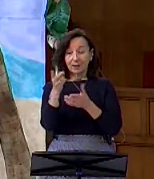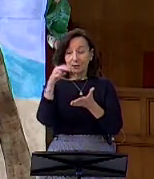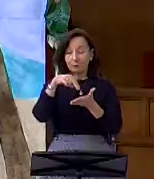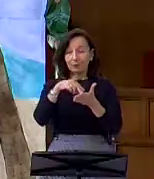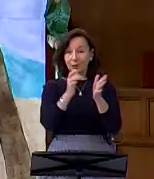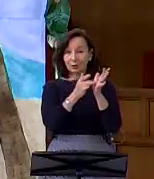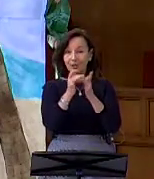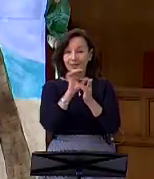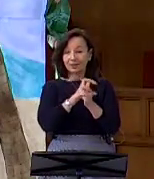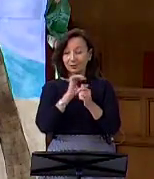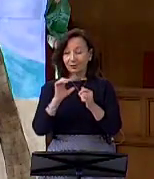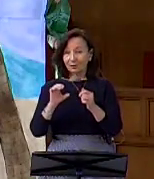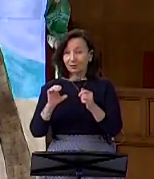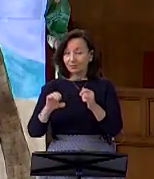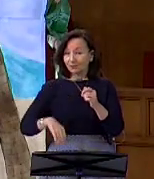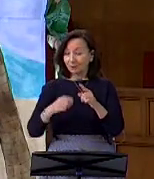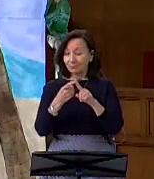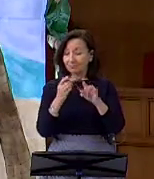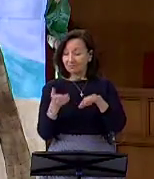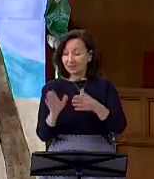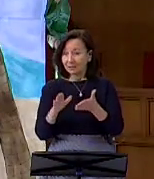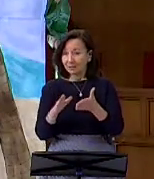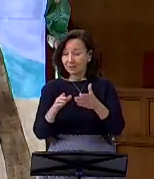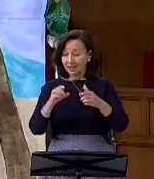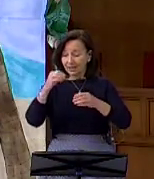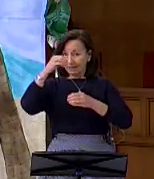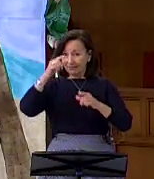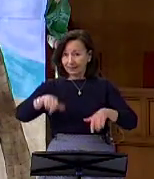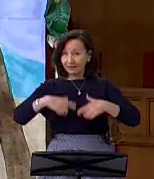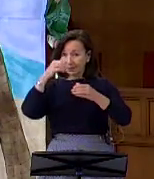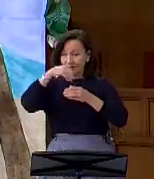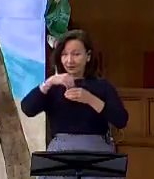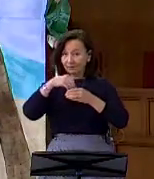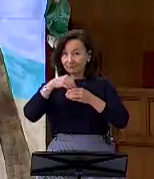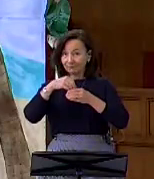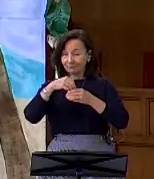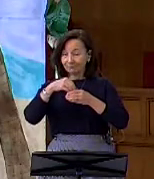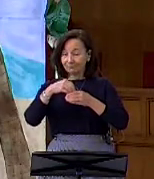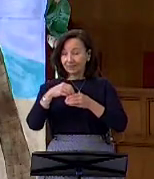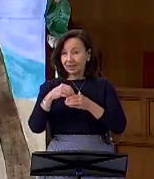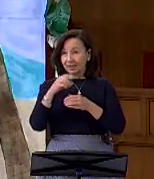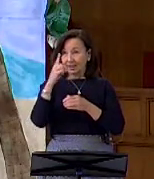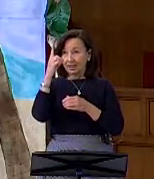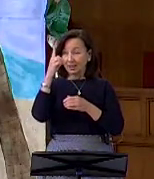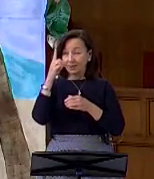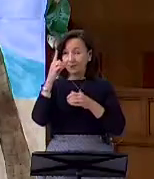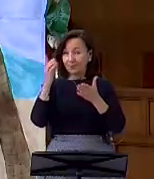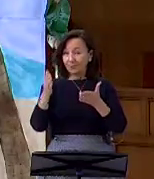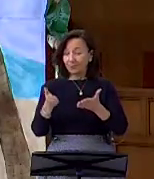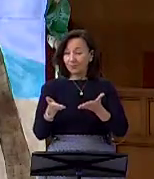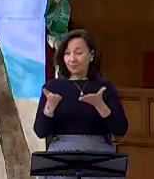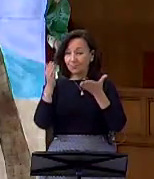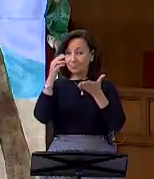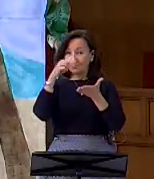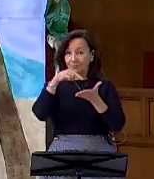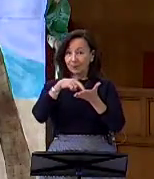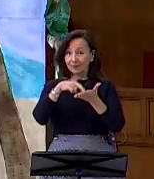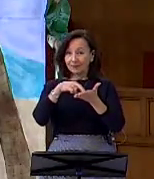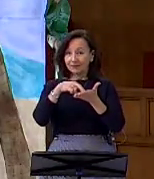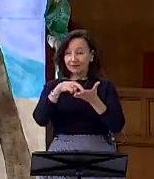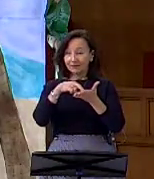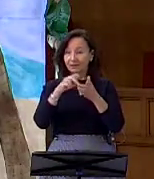from the dead dwells in you, he says, he who raised Christ from the dead will give life to your